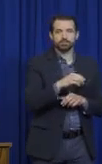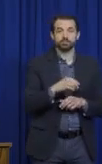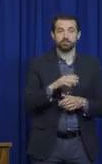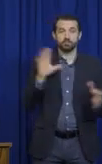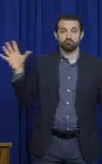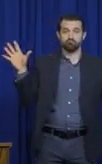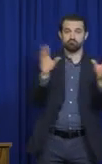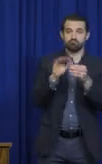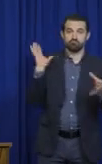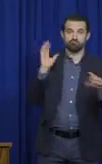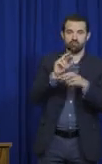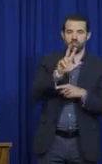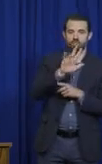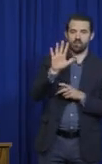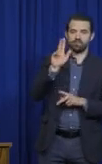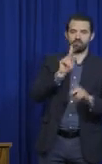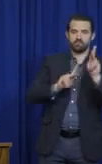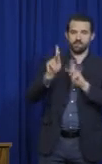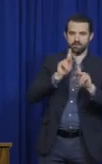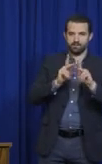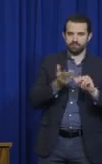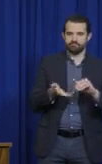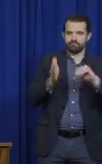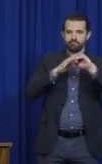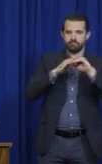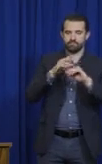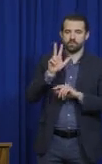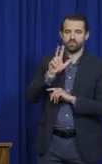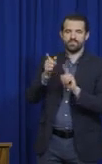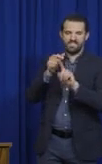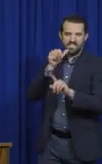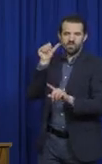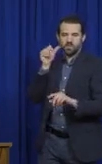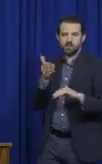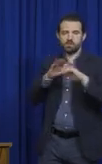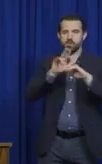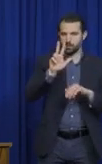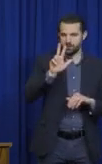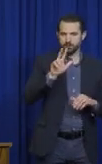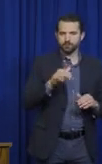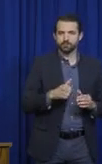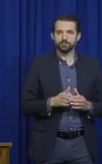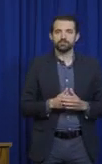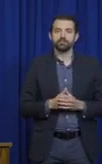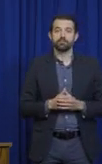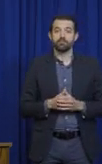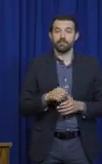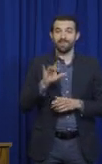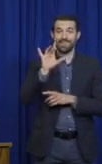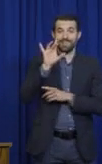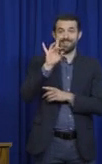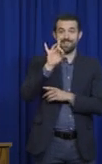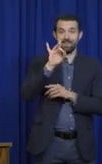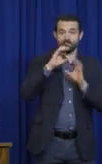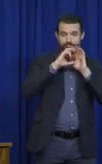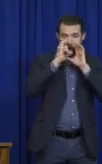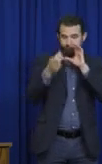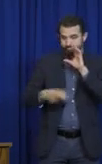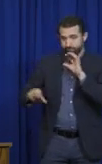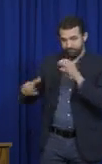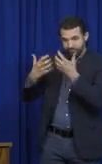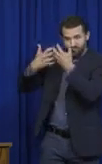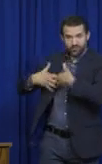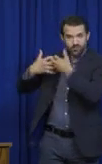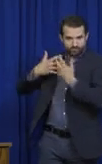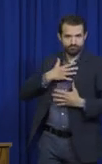35 individuals, an increase of 3 since yesterday. And 8 of those individuals remain on mechanical